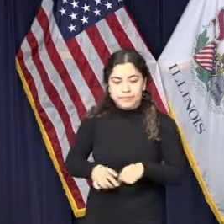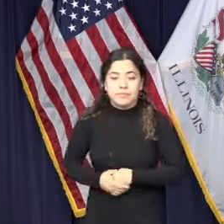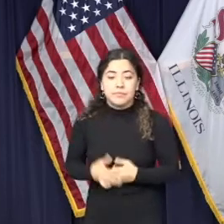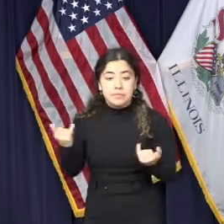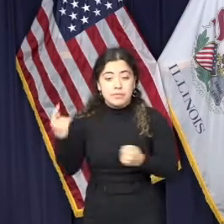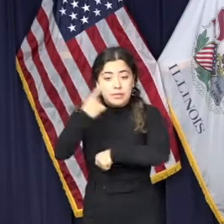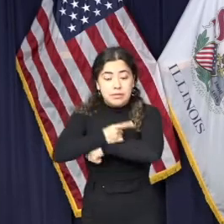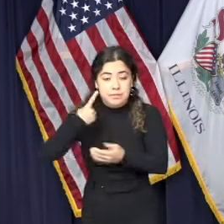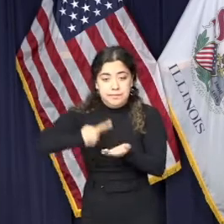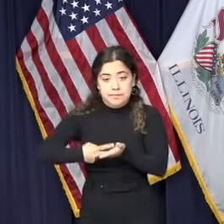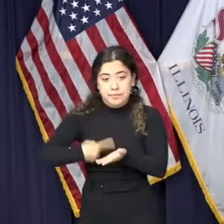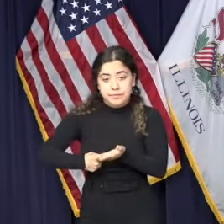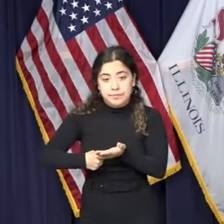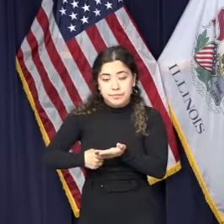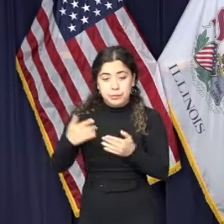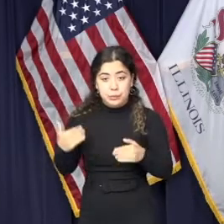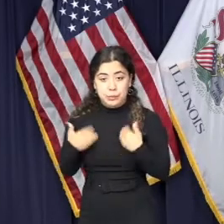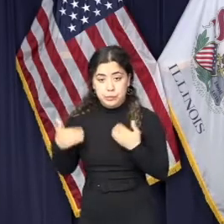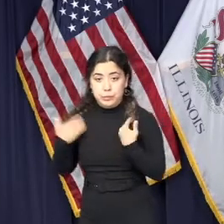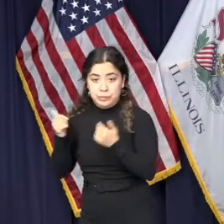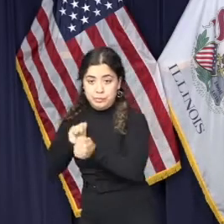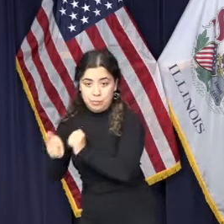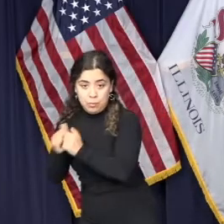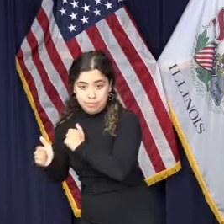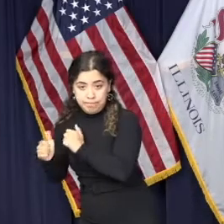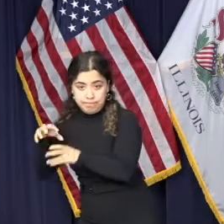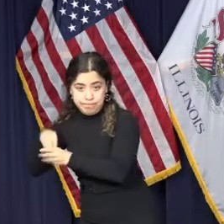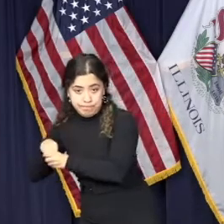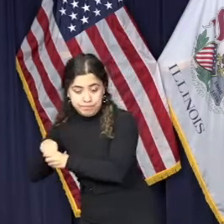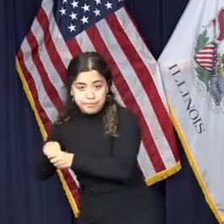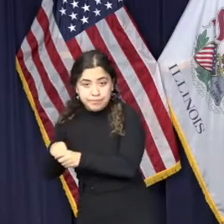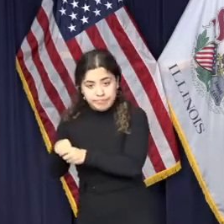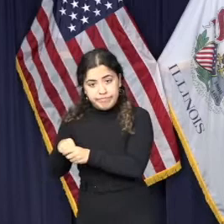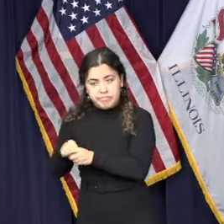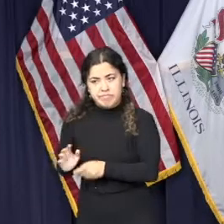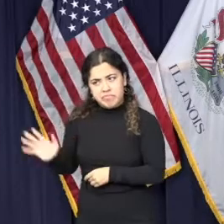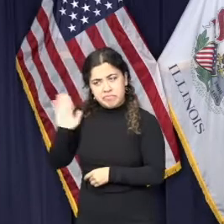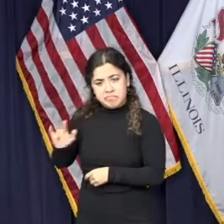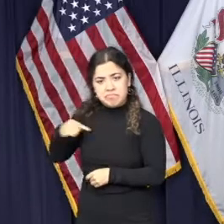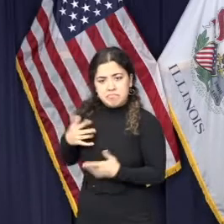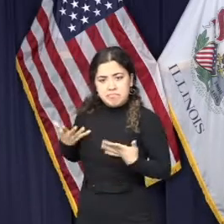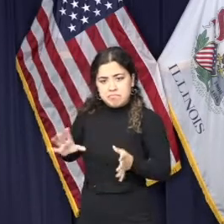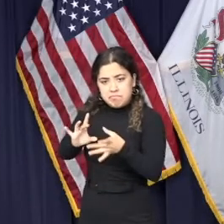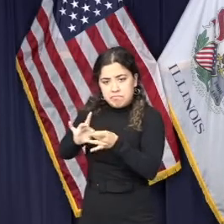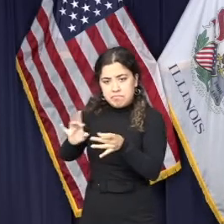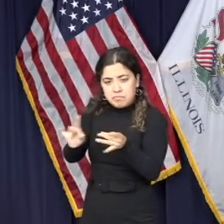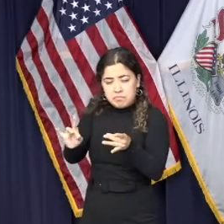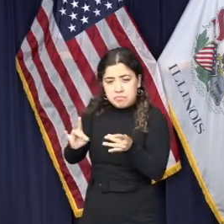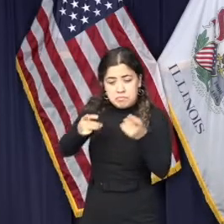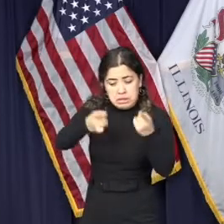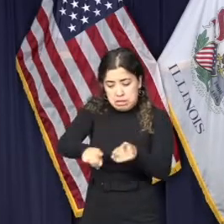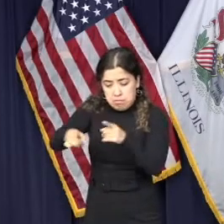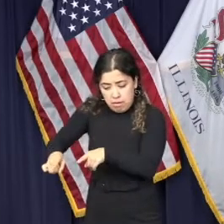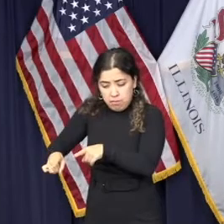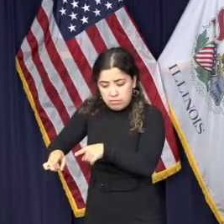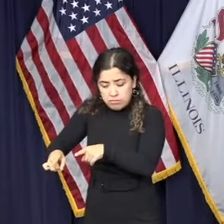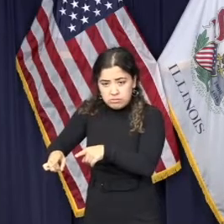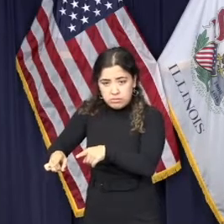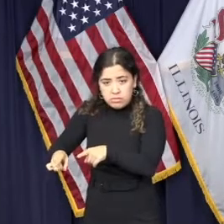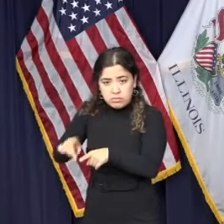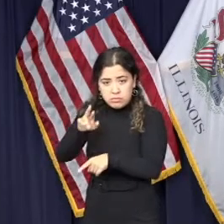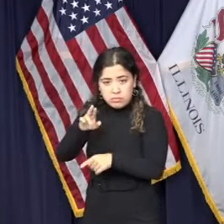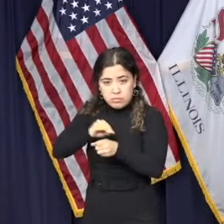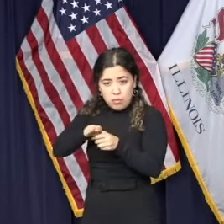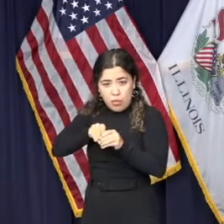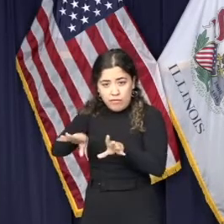Today we're going to discuss youth sports. As I've noted previously, among incidents that lead to higher rates